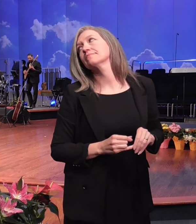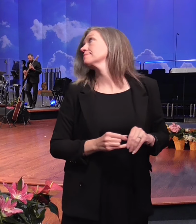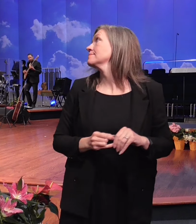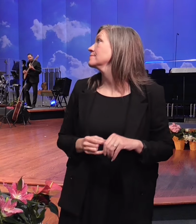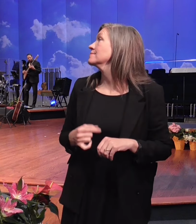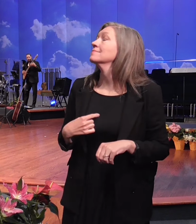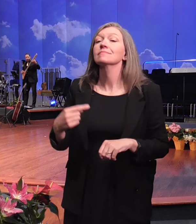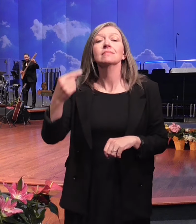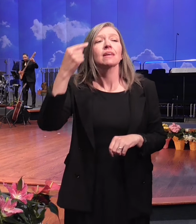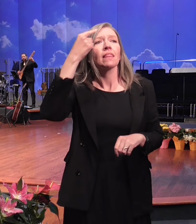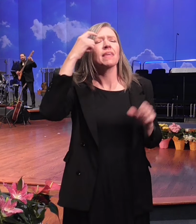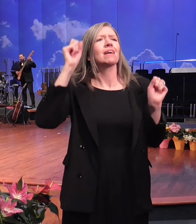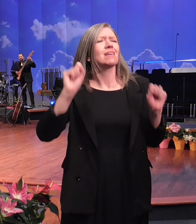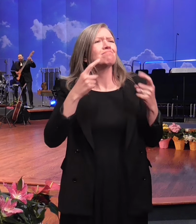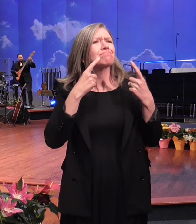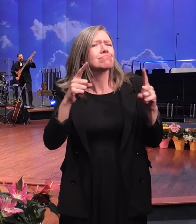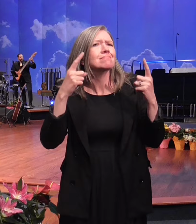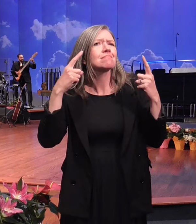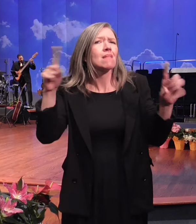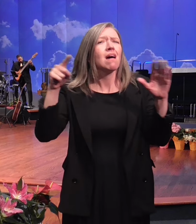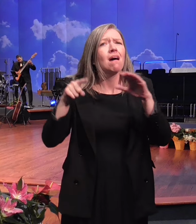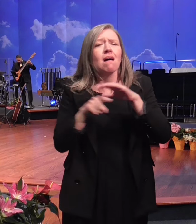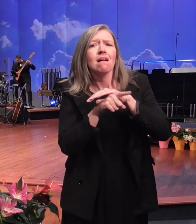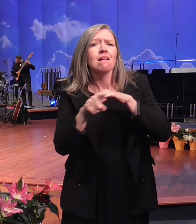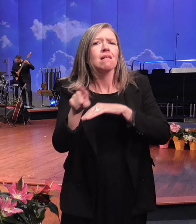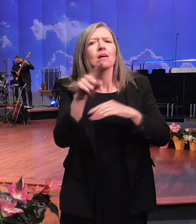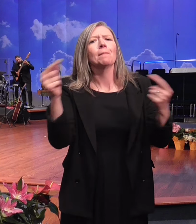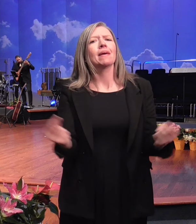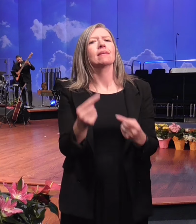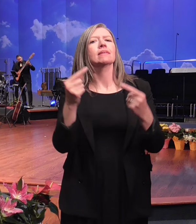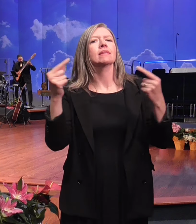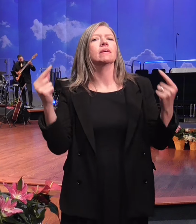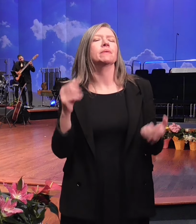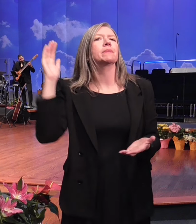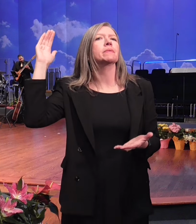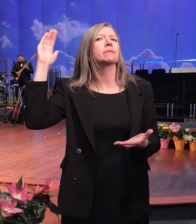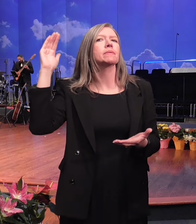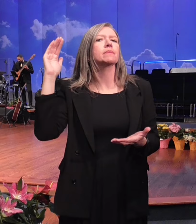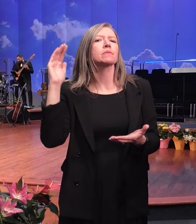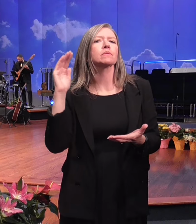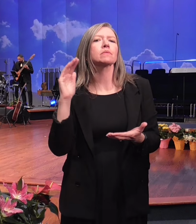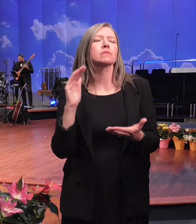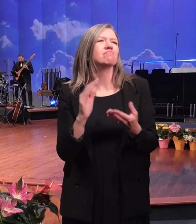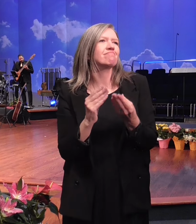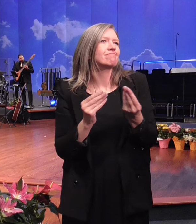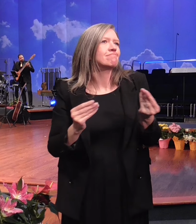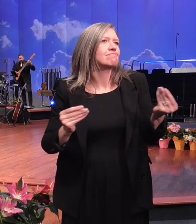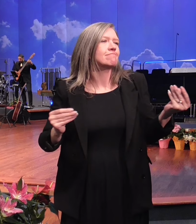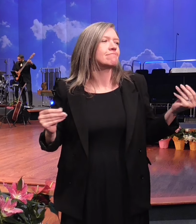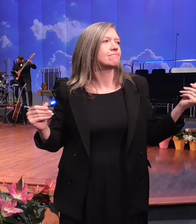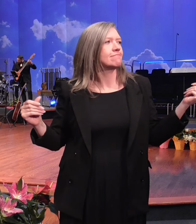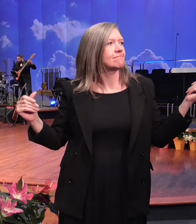I think I can make it now. Pain is gone.